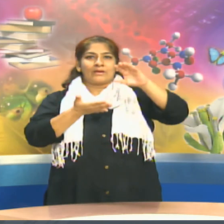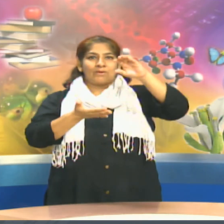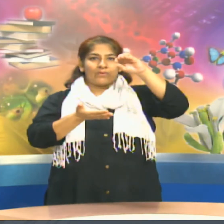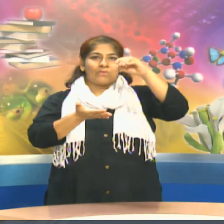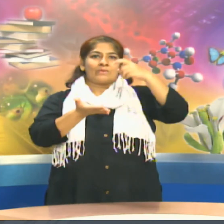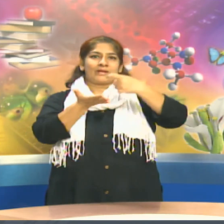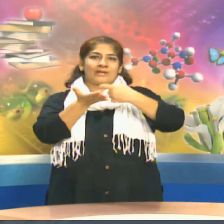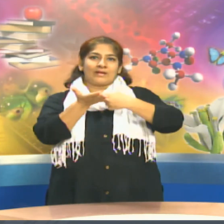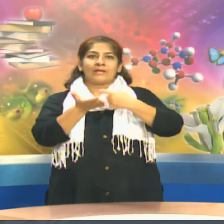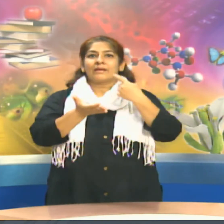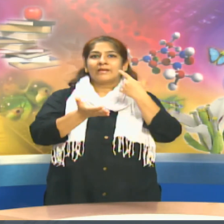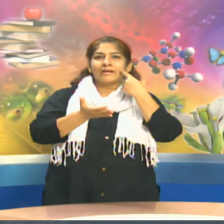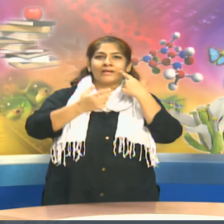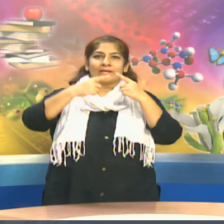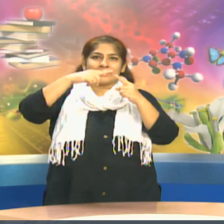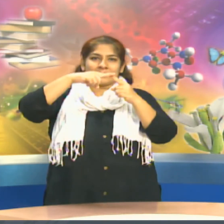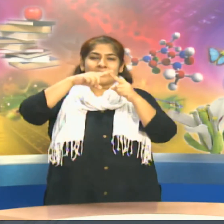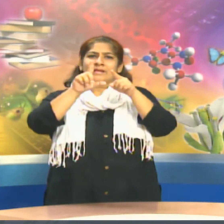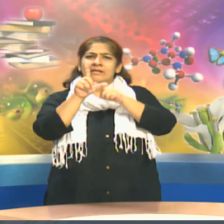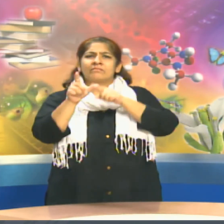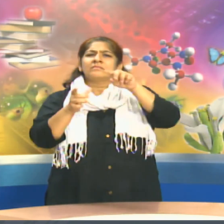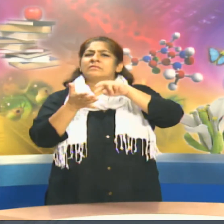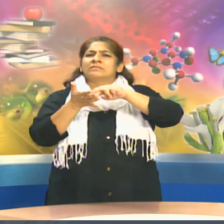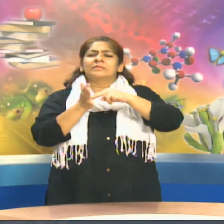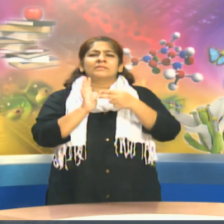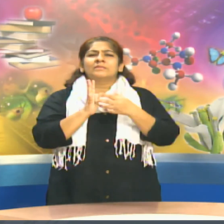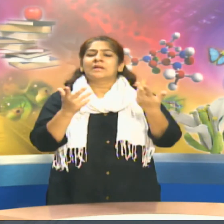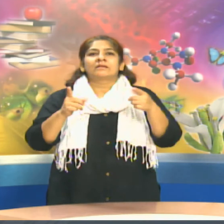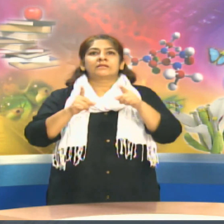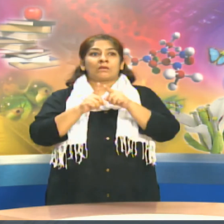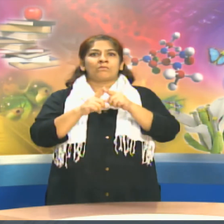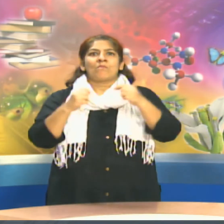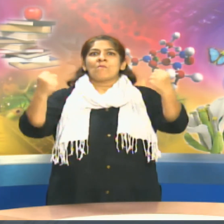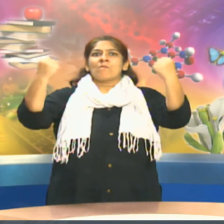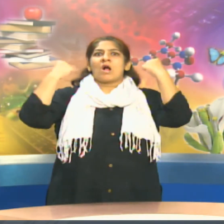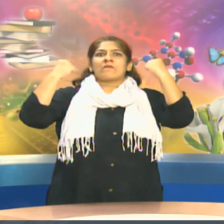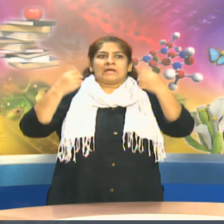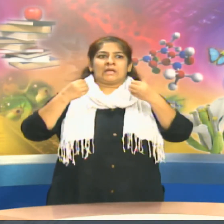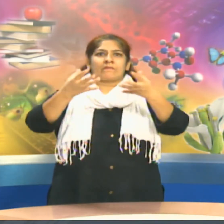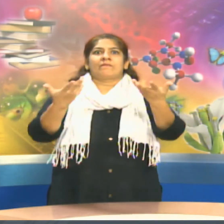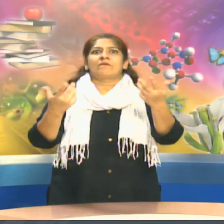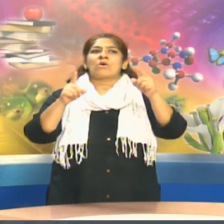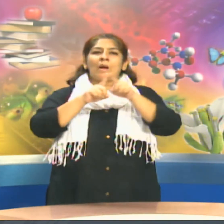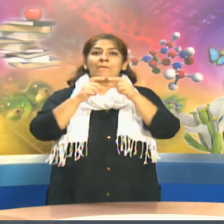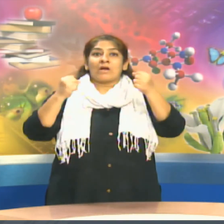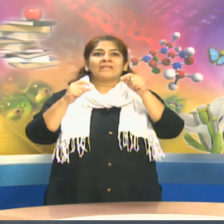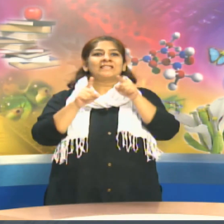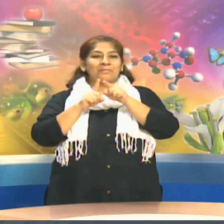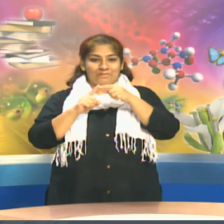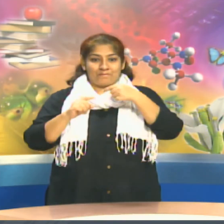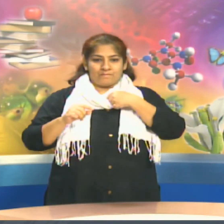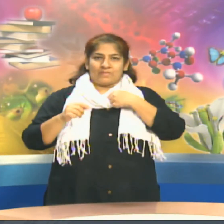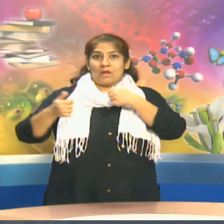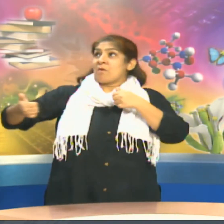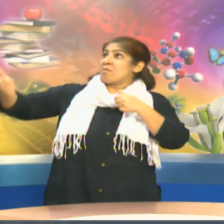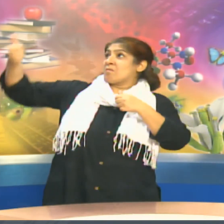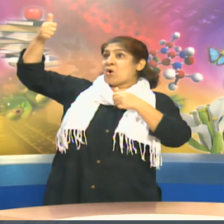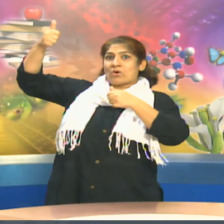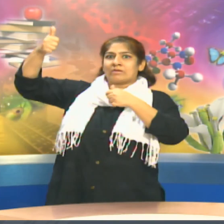is authority. What does it mean? For example, power, we give power